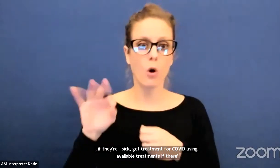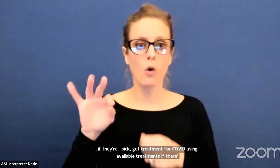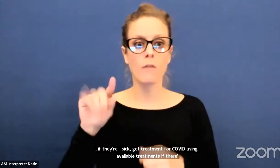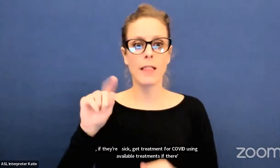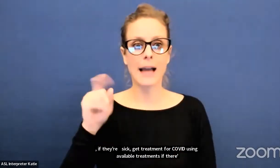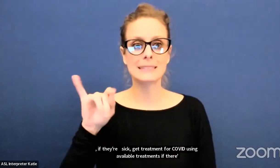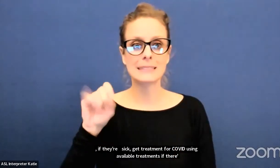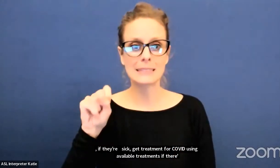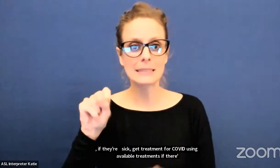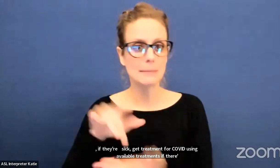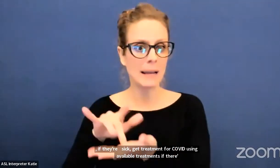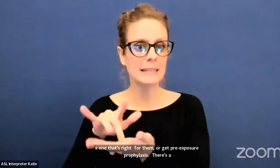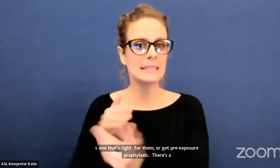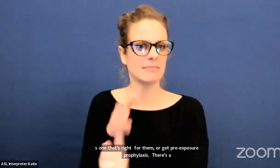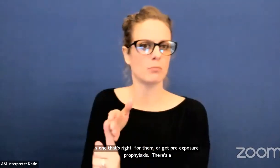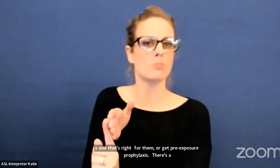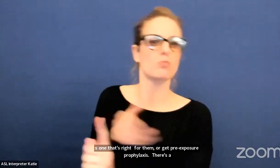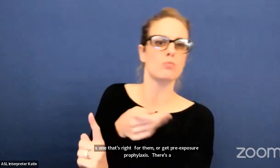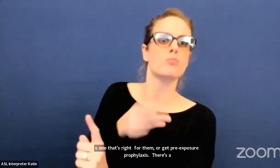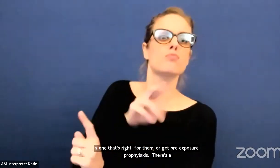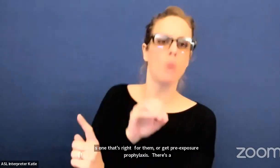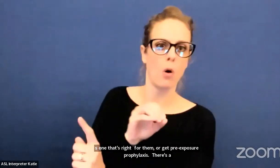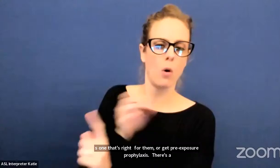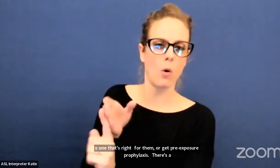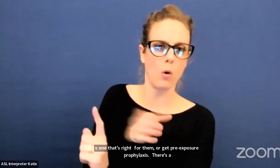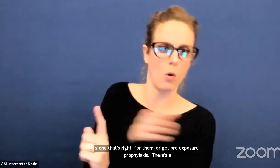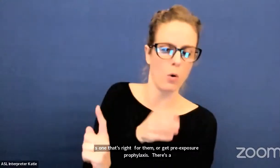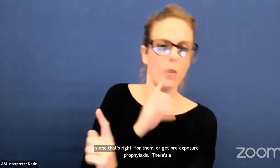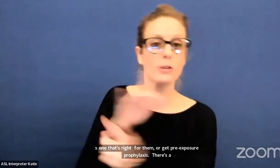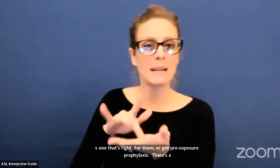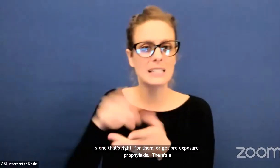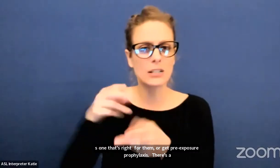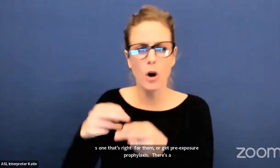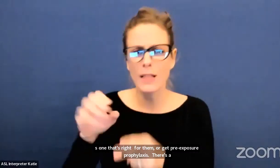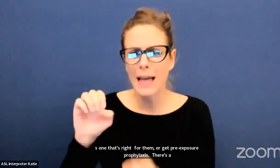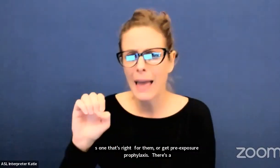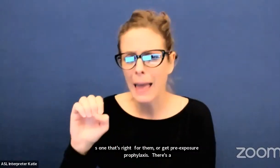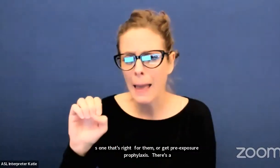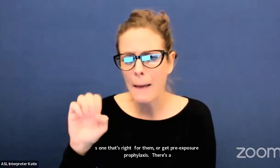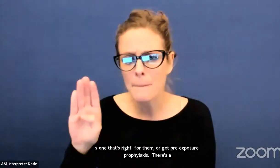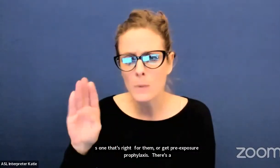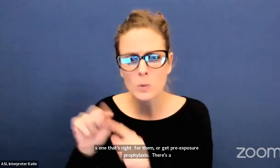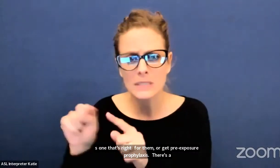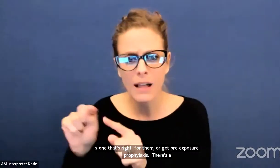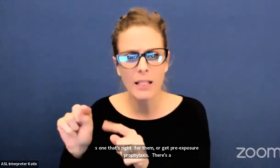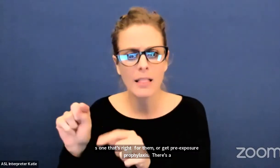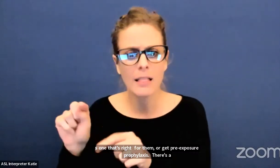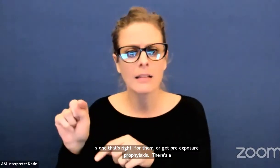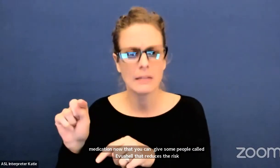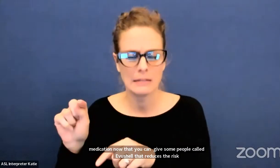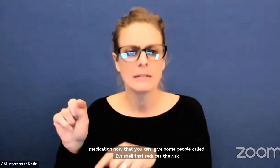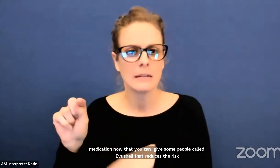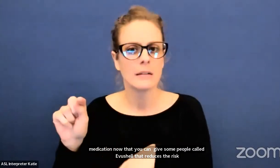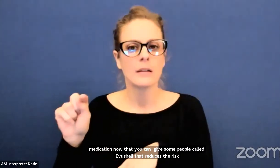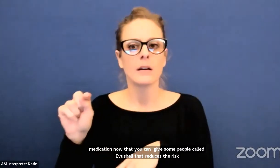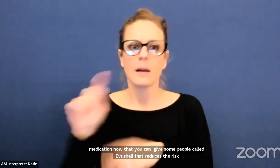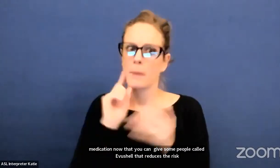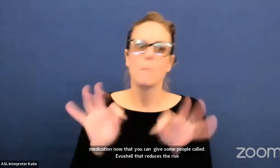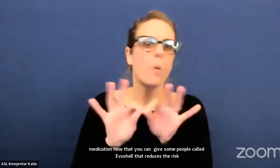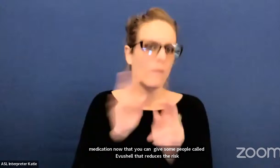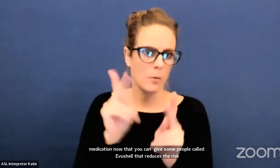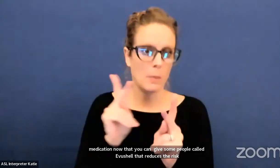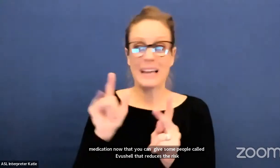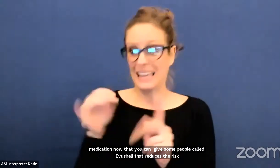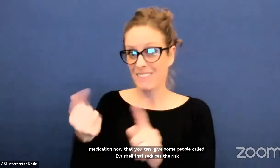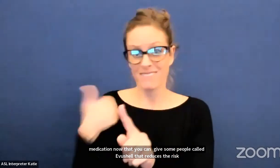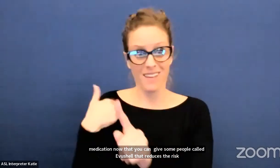give some people called Evusheld that reduces the risk of COVID, and that's been important for people with very weak immune